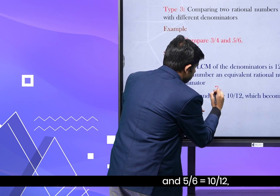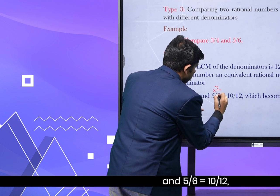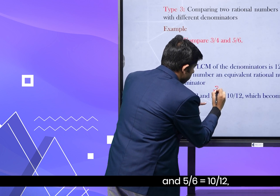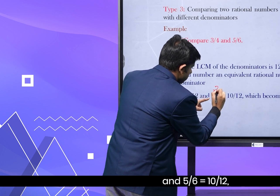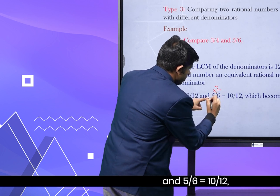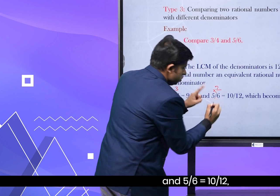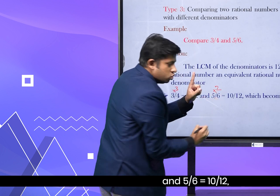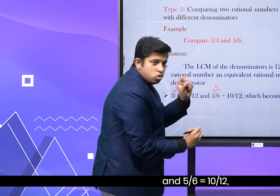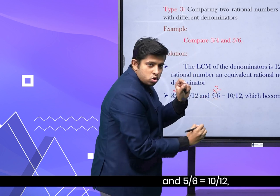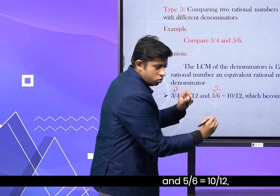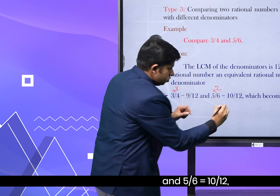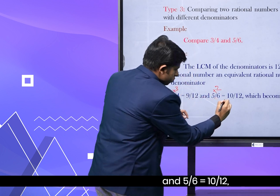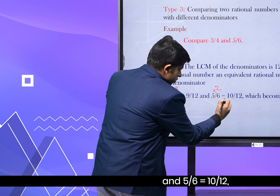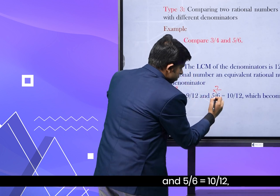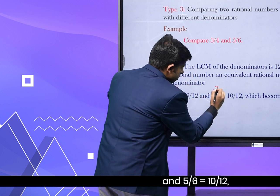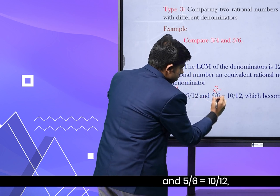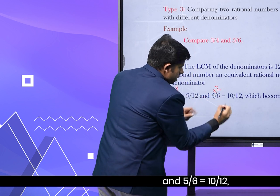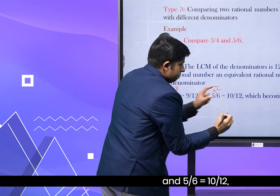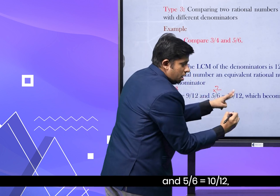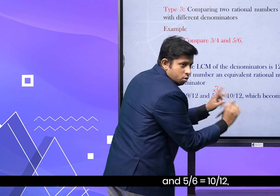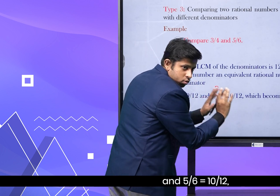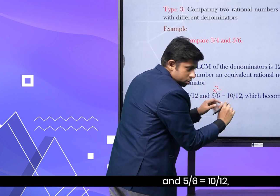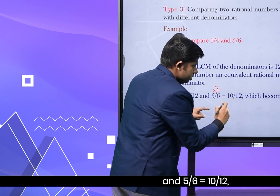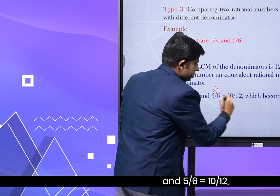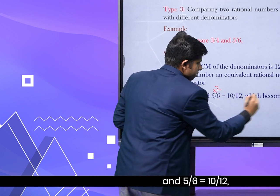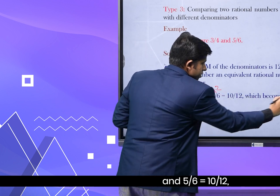and 5 by 6 is equal to 10 by 12.